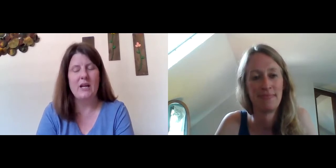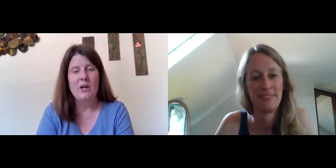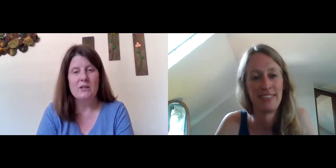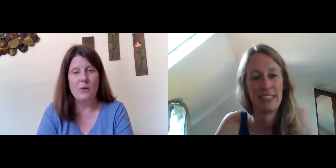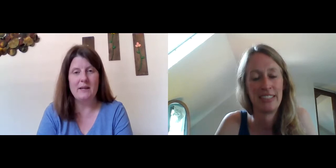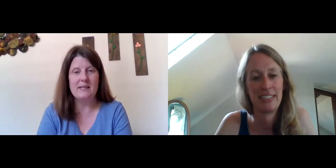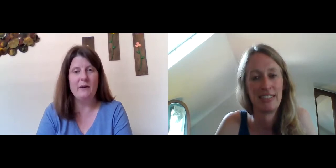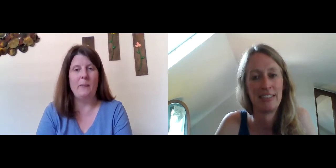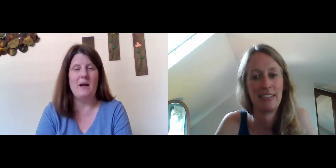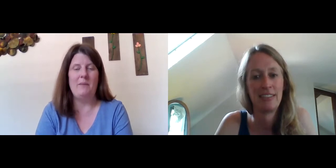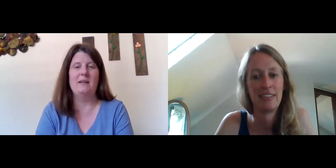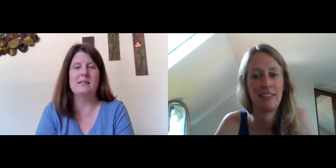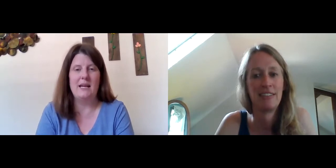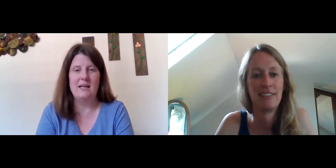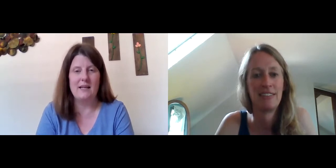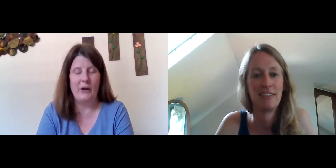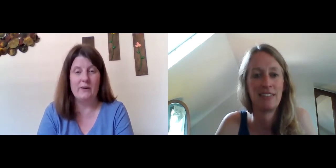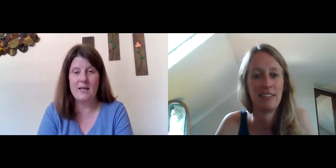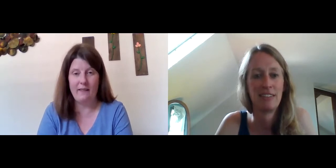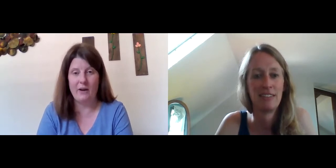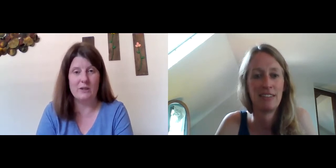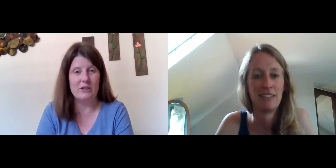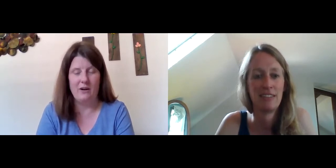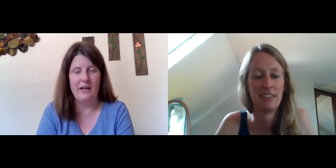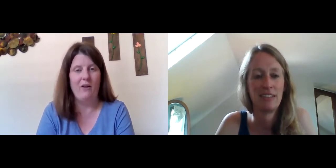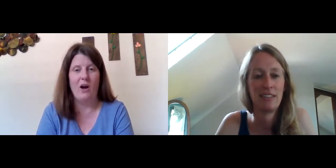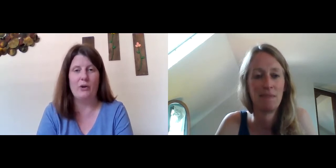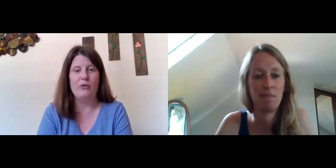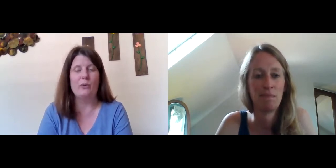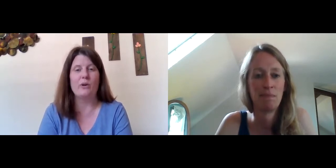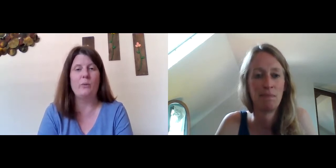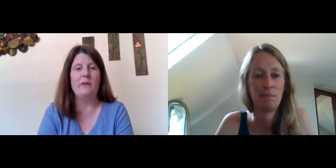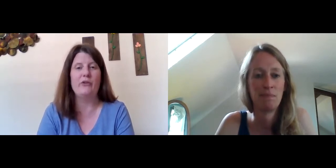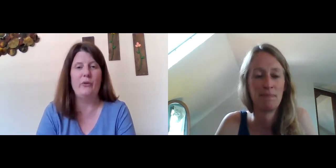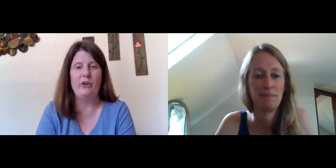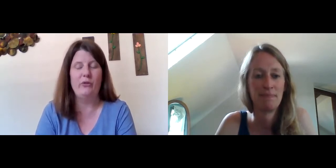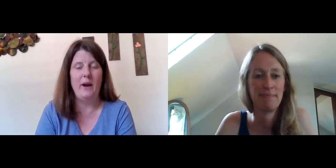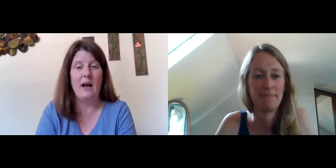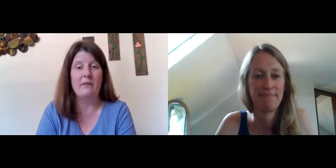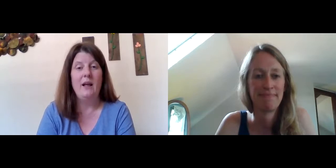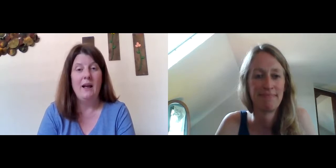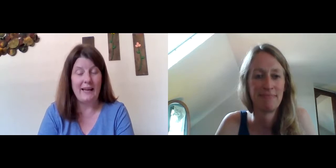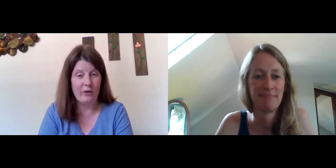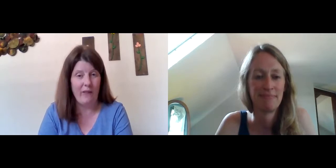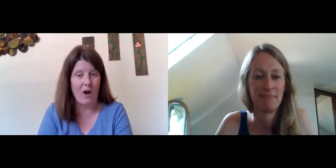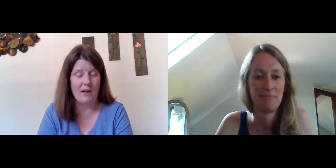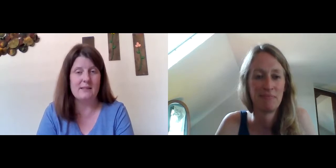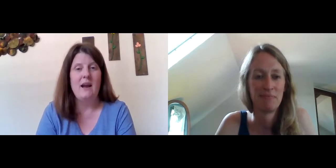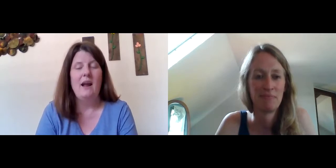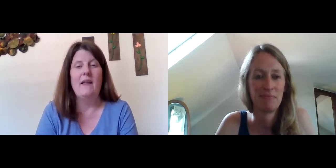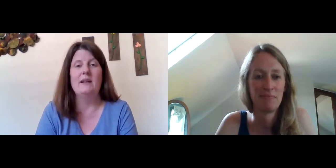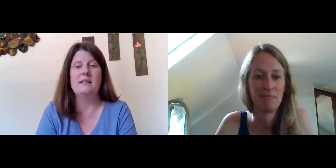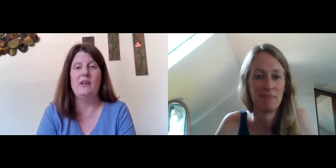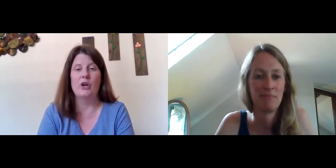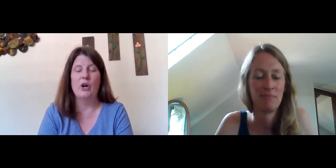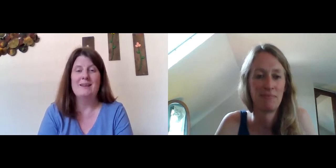District. So basically what that means is I use sign language all day long to work with students who have a hearing loss,